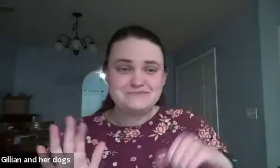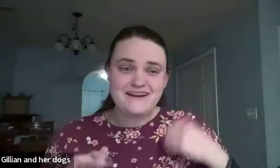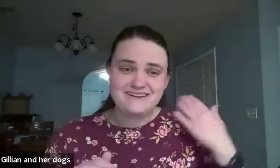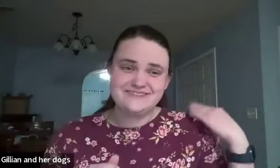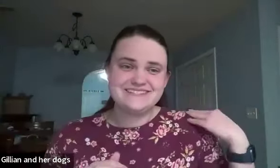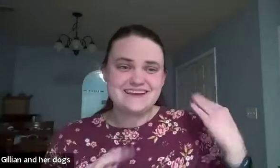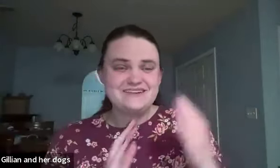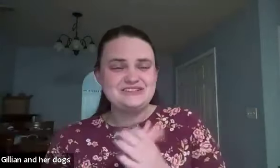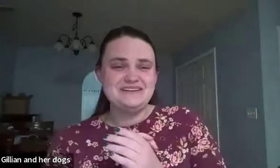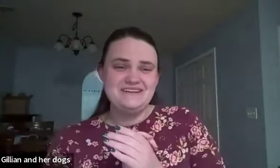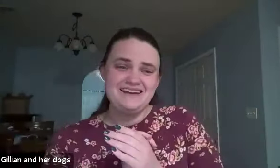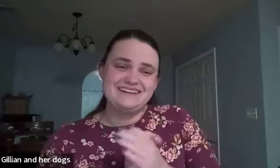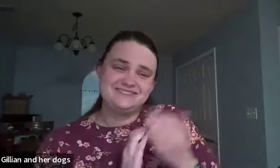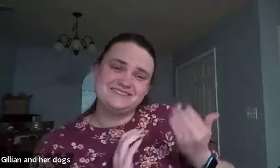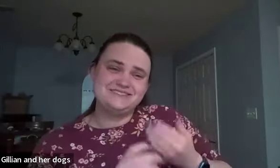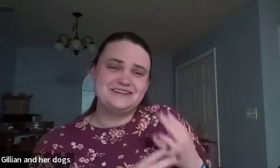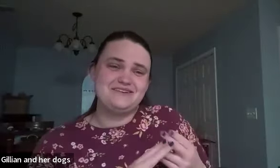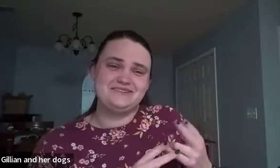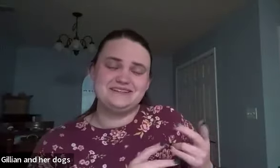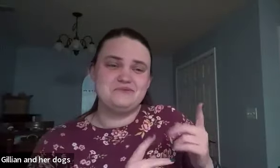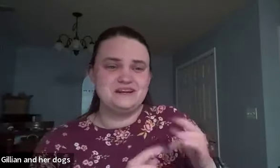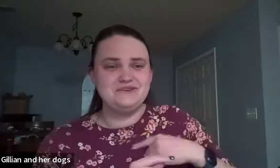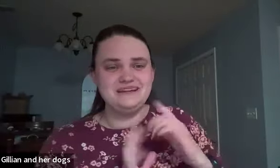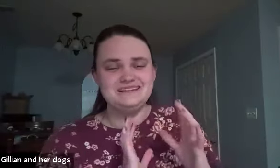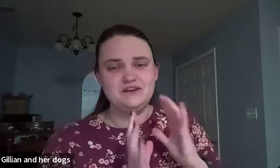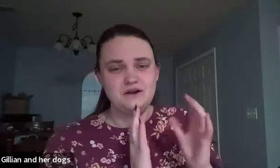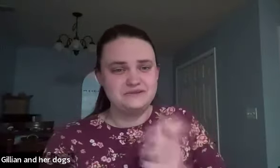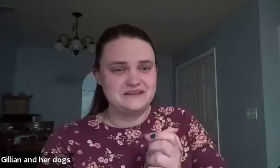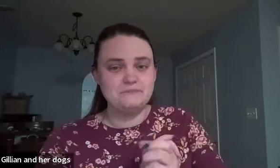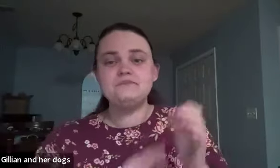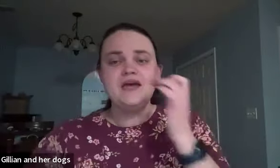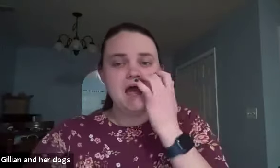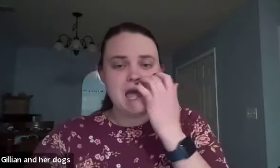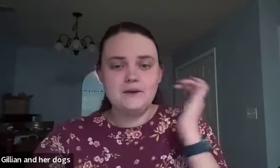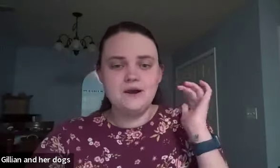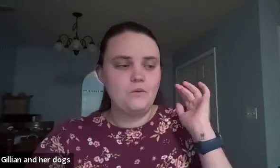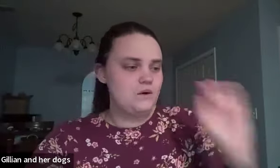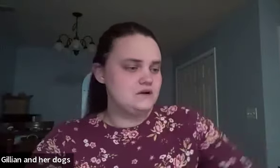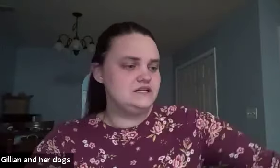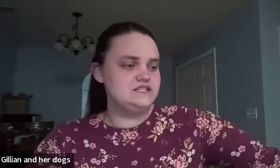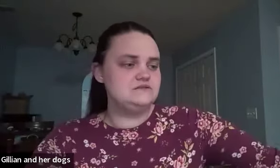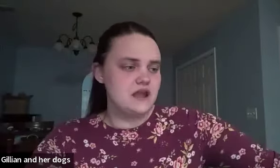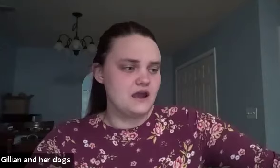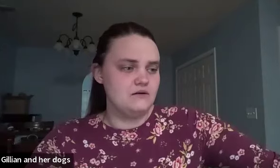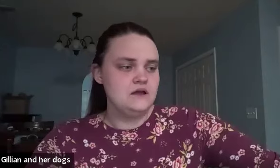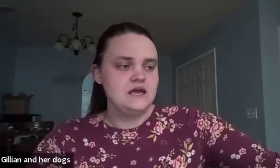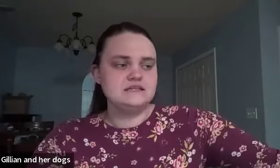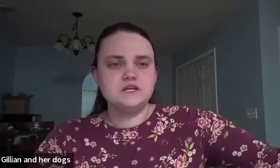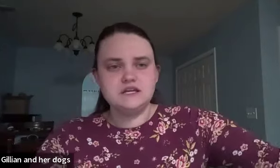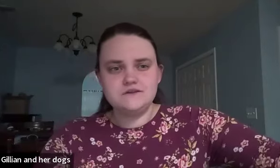be proud of yourselves. You now know how to introduce yourself to someone if you needed to talk with them. What we're gonna do now is I'm gonna give